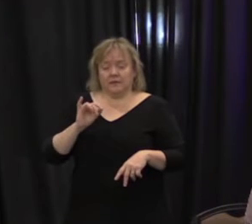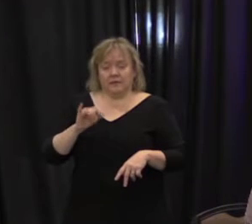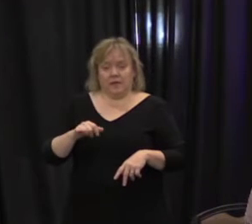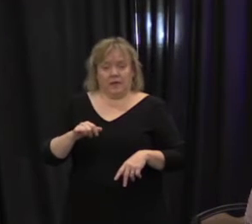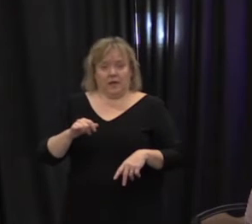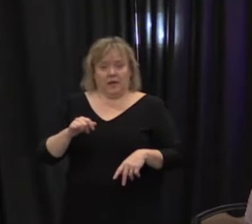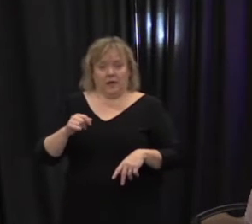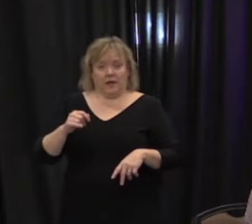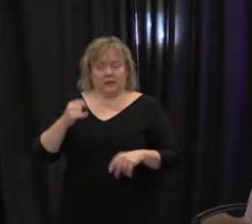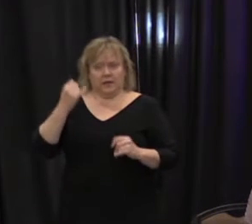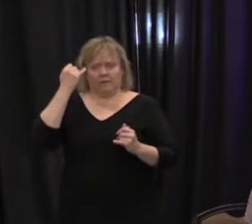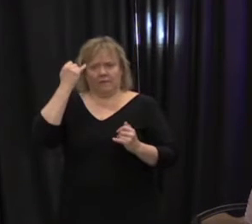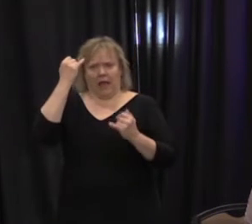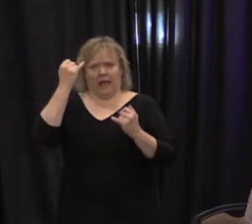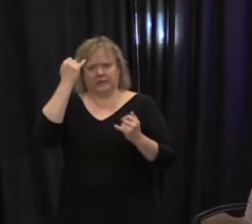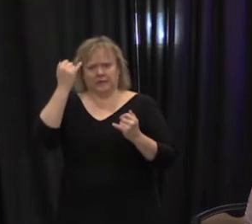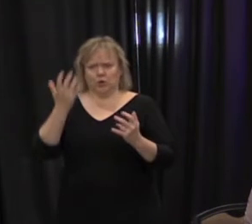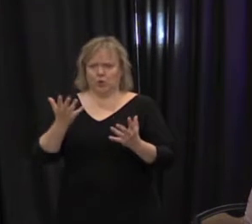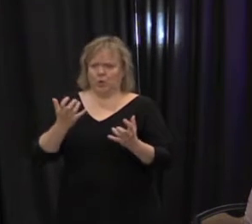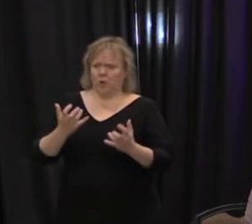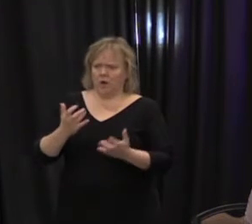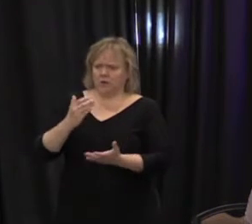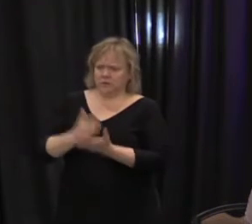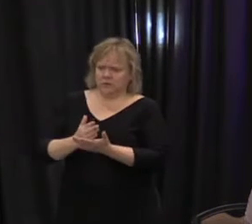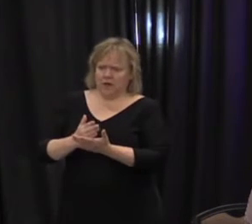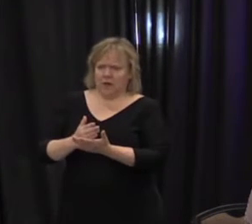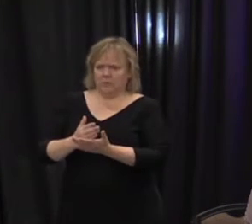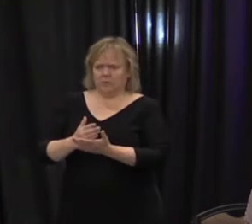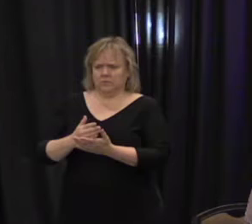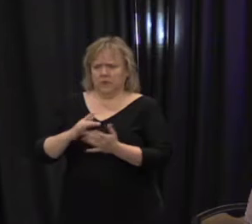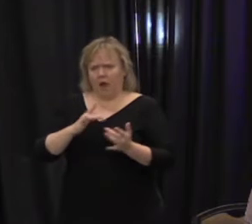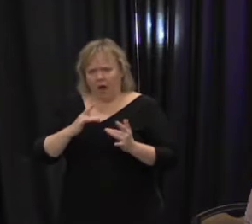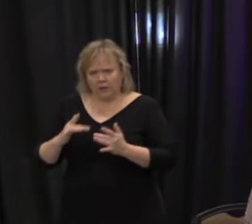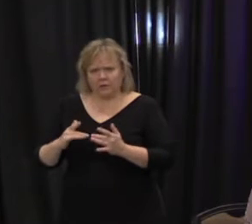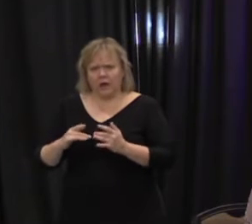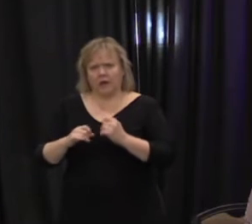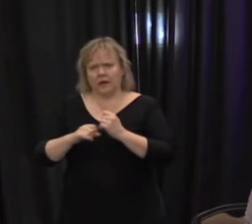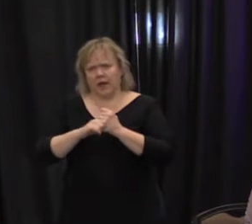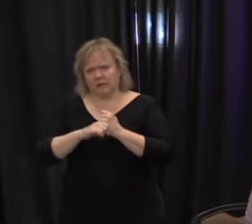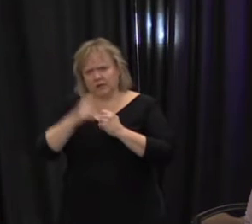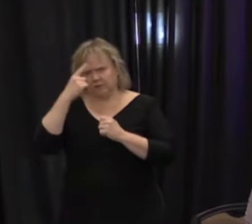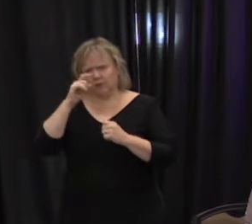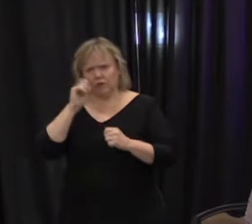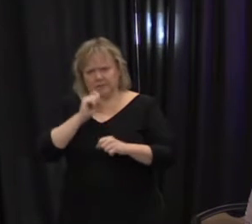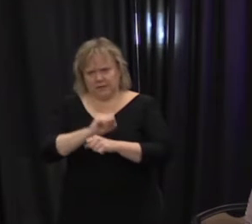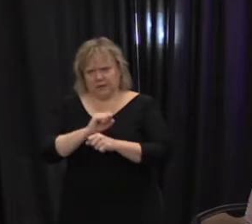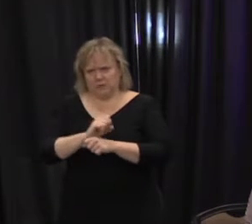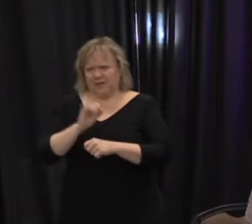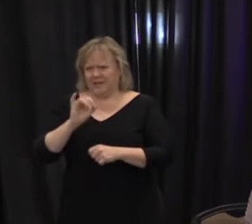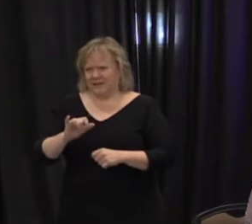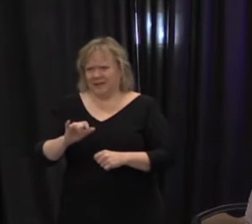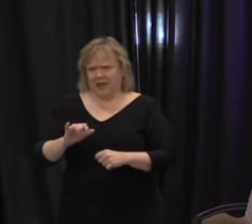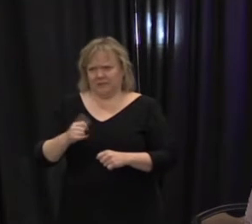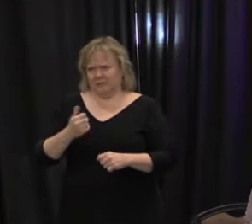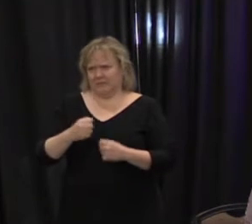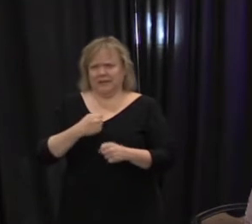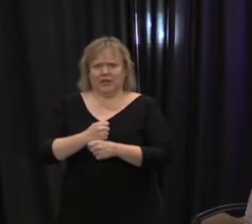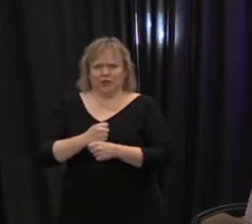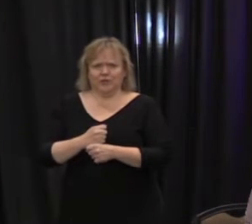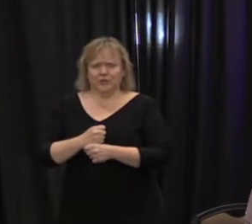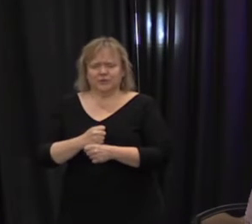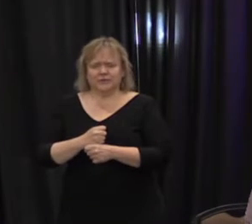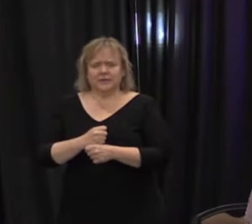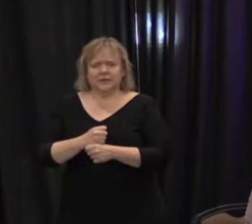notions of trying to stop online advertisements for sex work has been going on for at least 10 years.